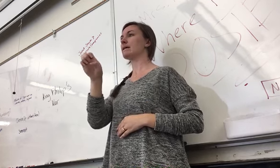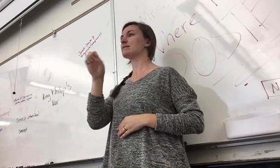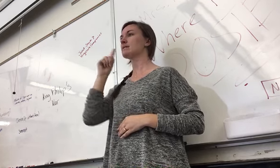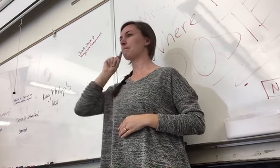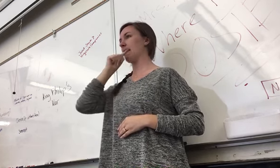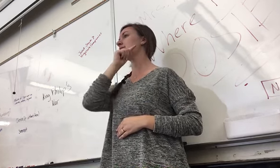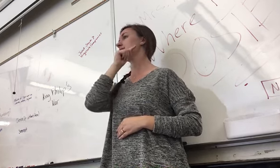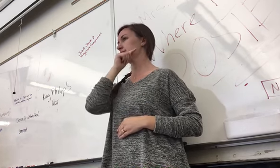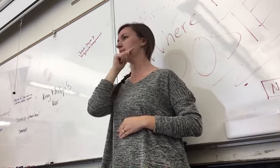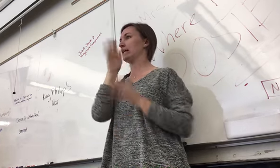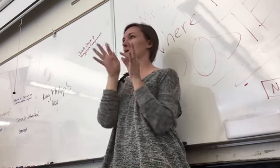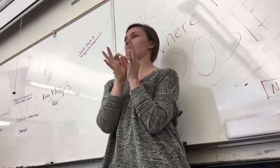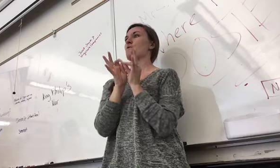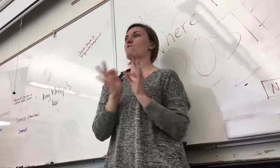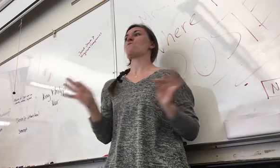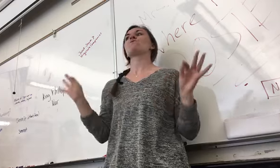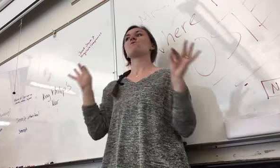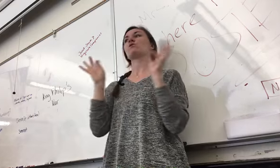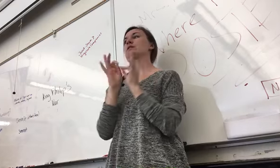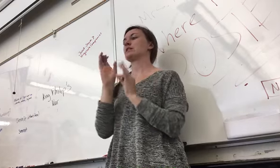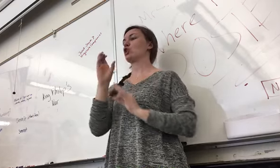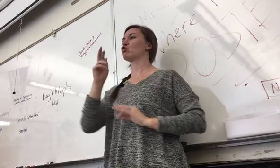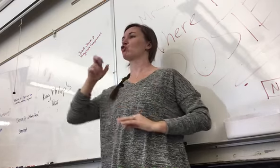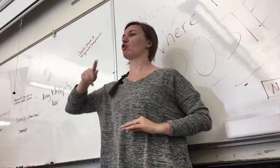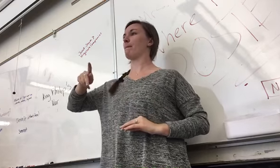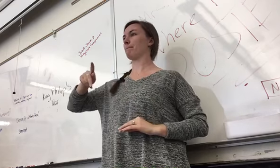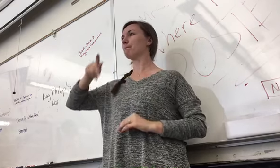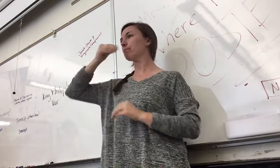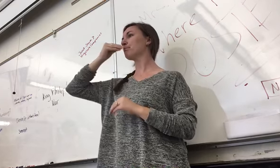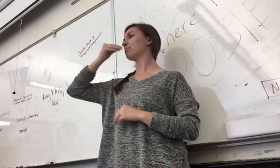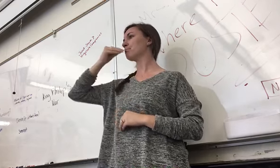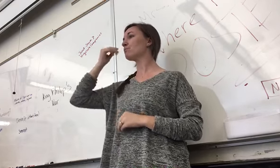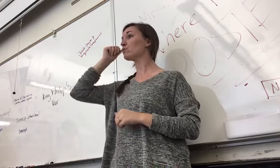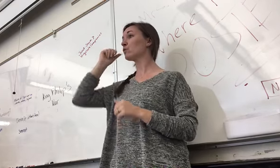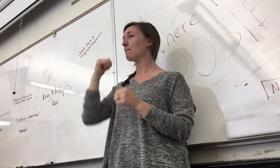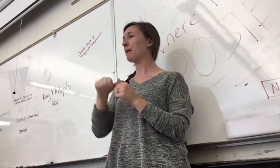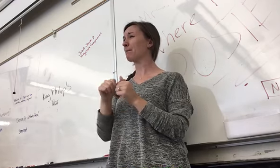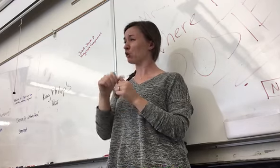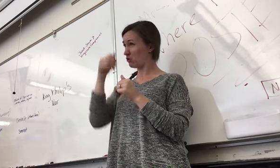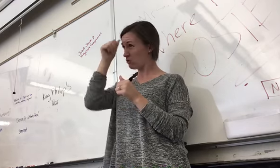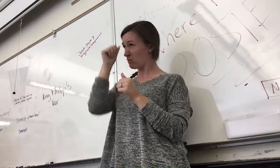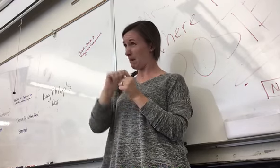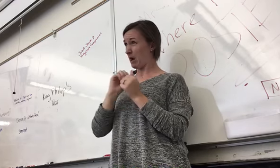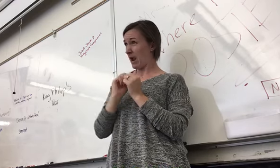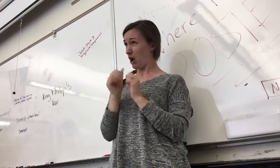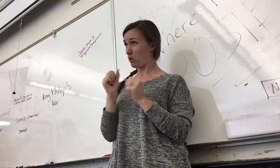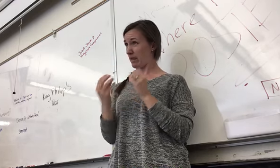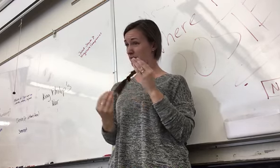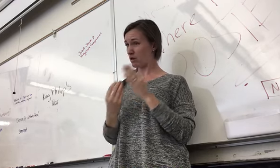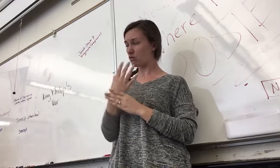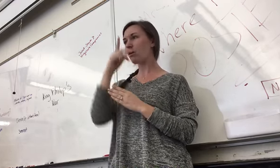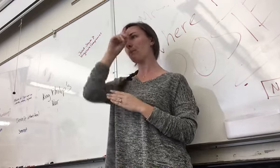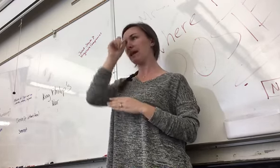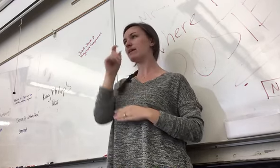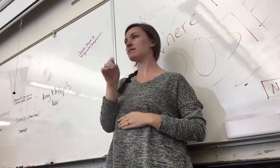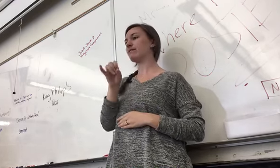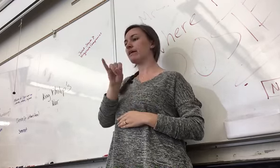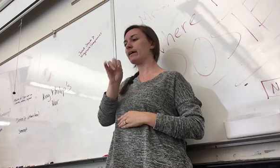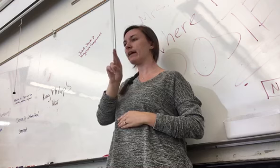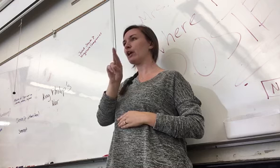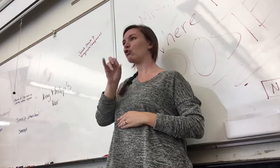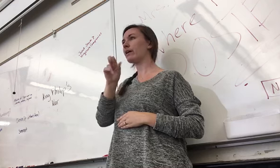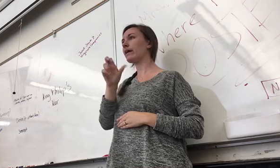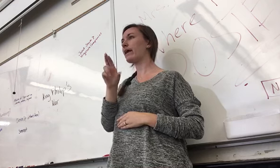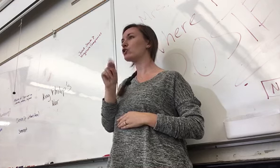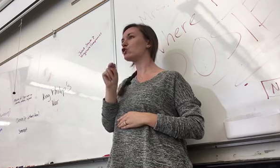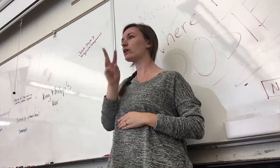M-A-I-Z-E. So maize is going to be that really important crop. And part of the reason they can now grow it and become a permanent settlement is due to irrigation. So